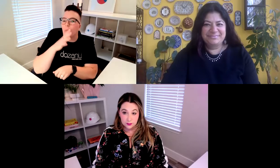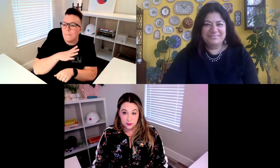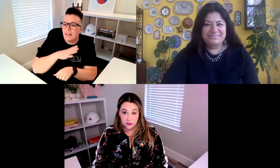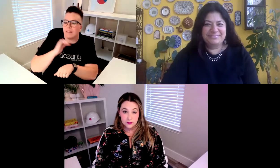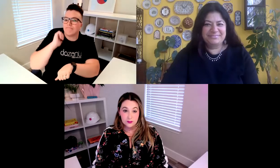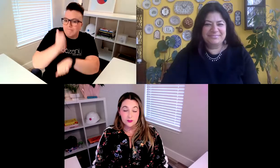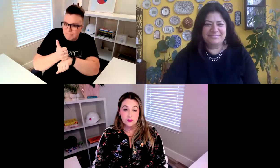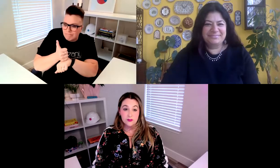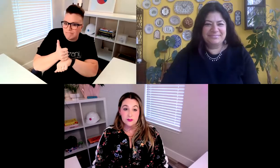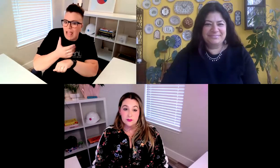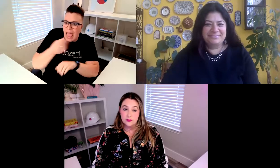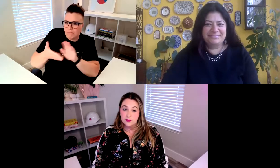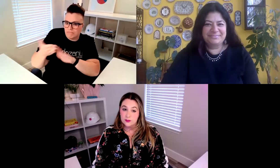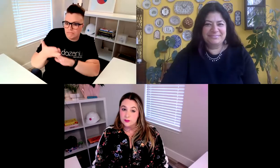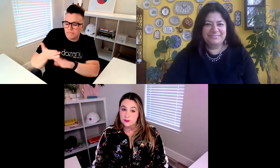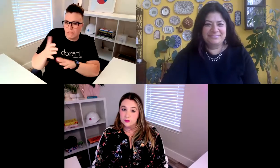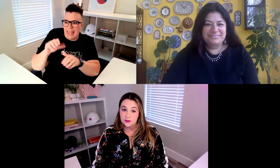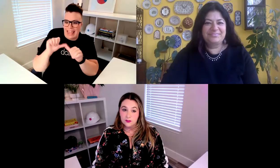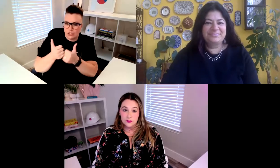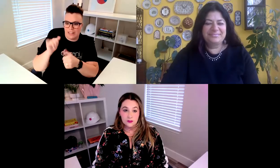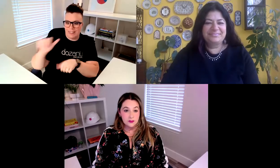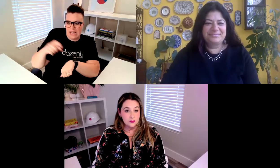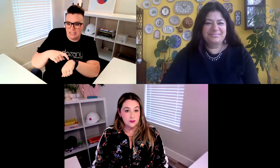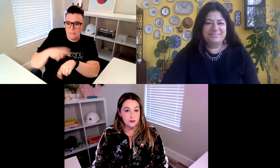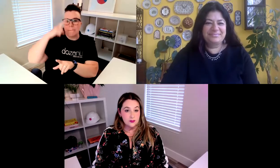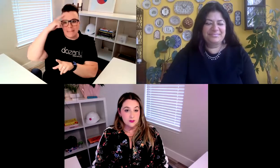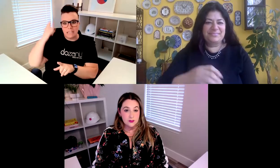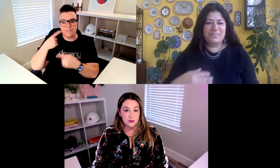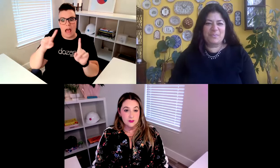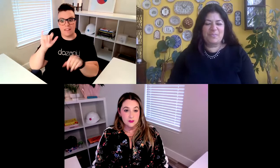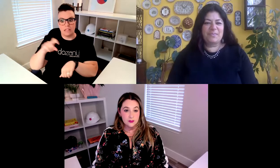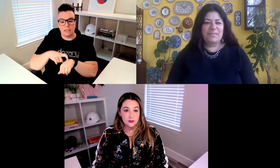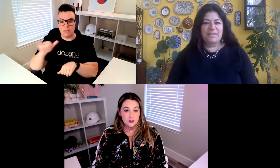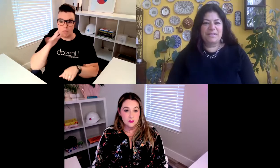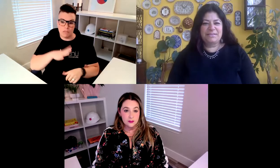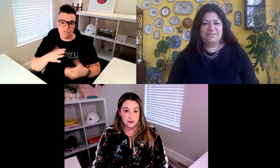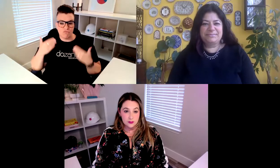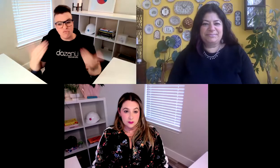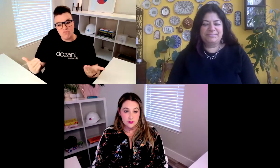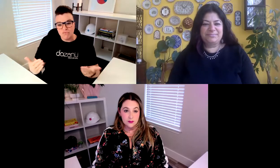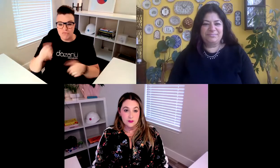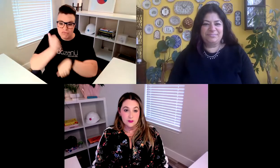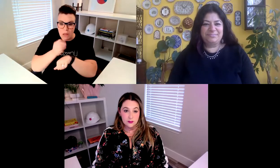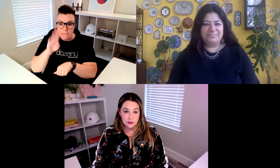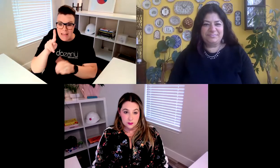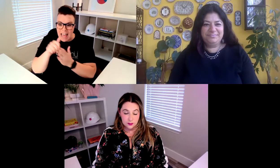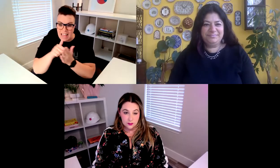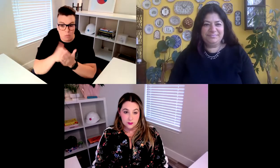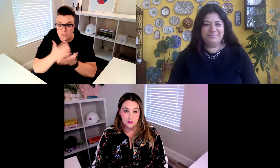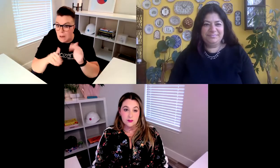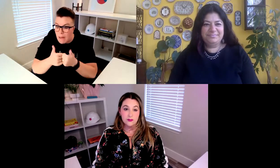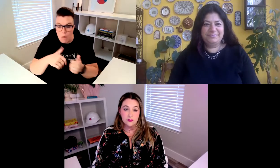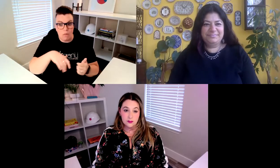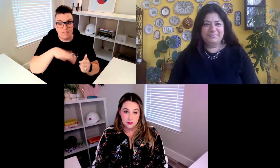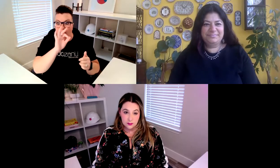I mean, it was only 55 years ago that women's rights were enacted and business started running for women